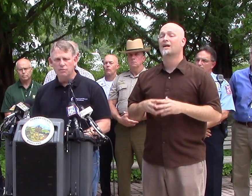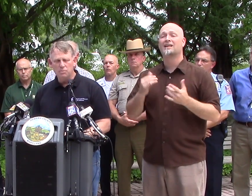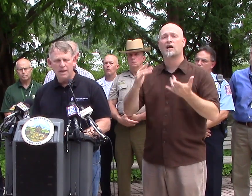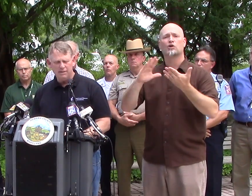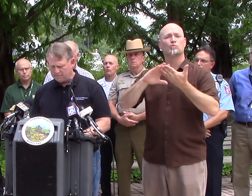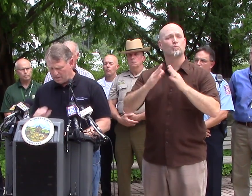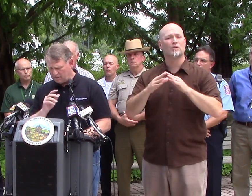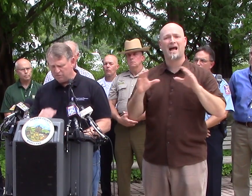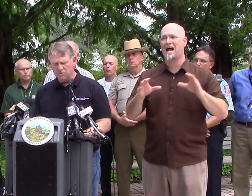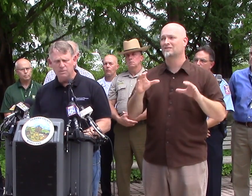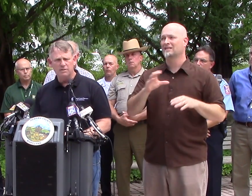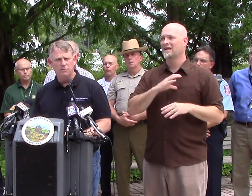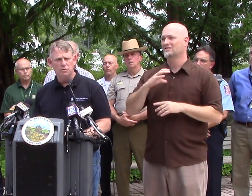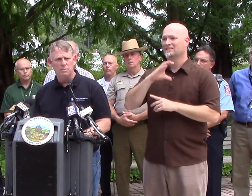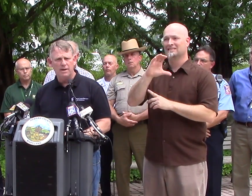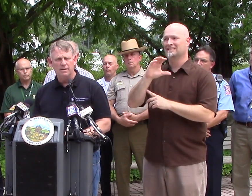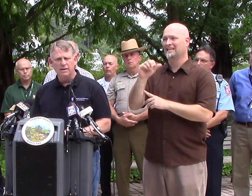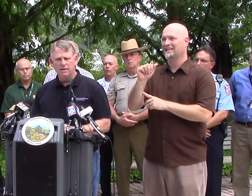at their food bank,